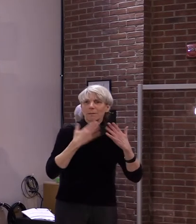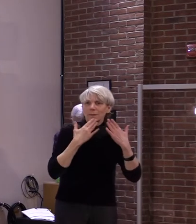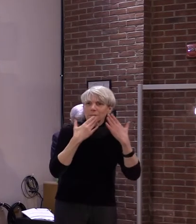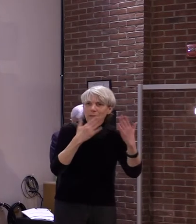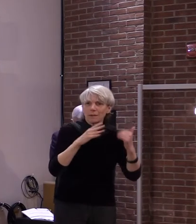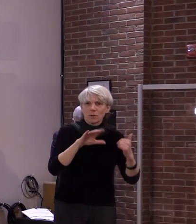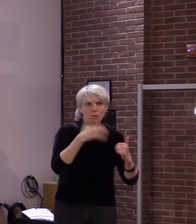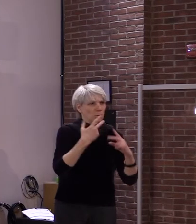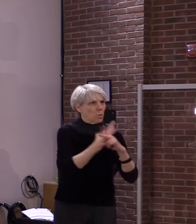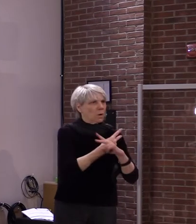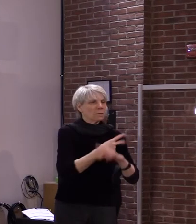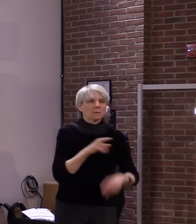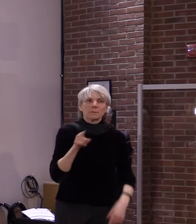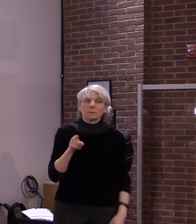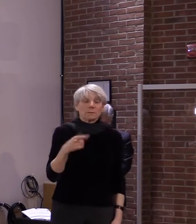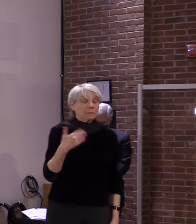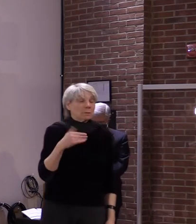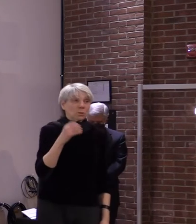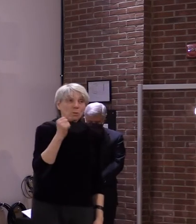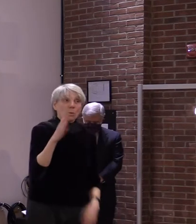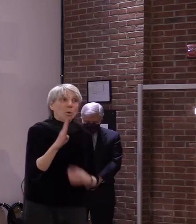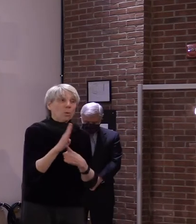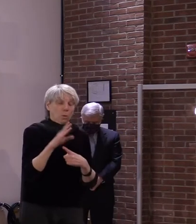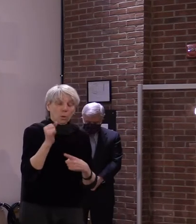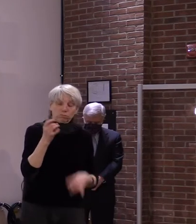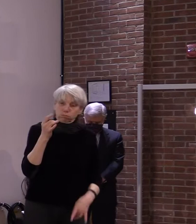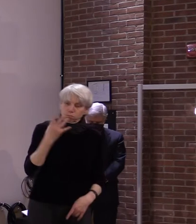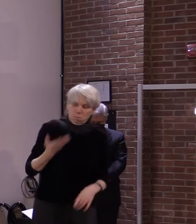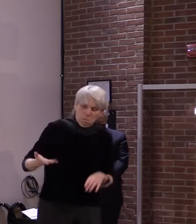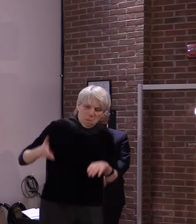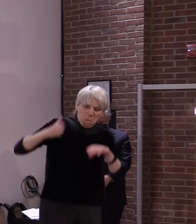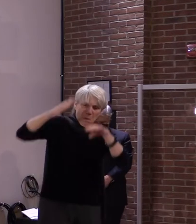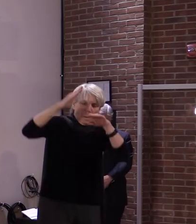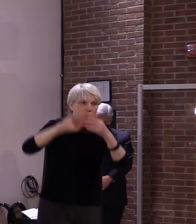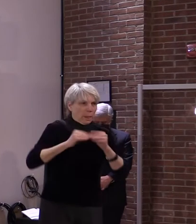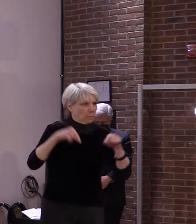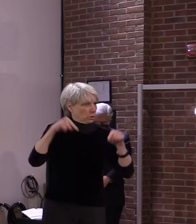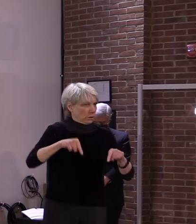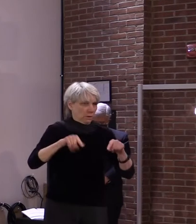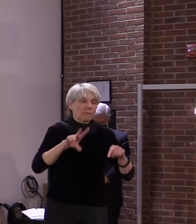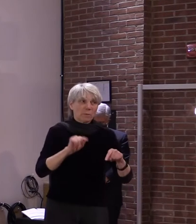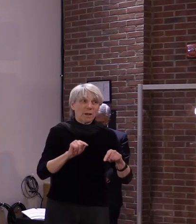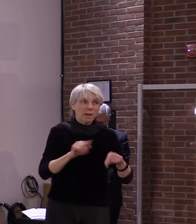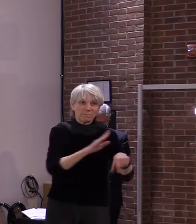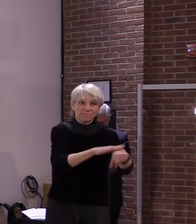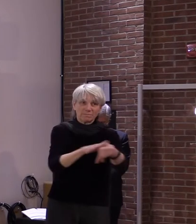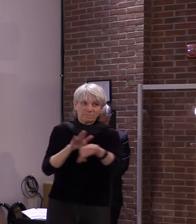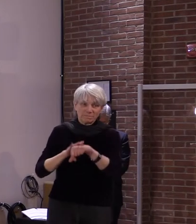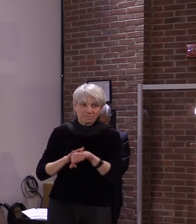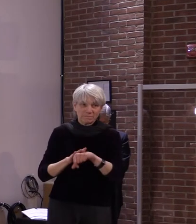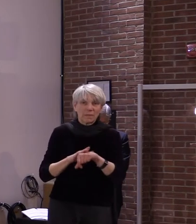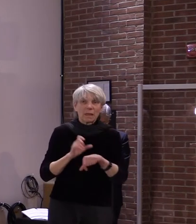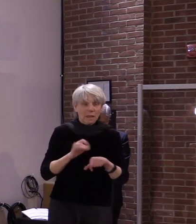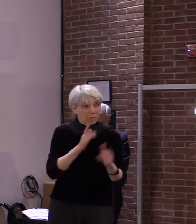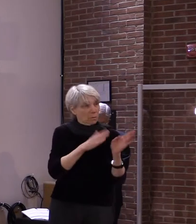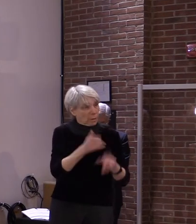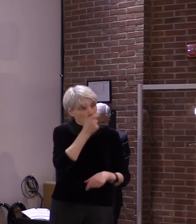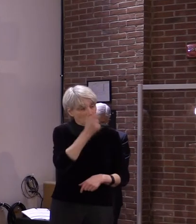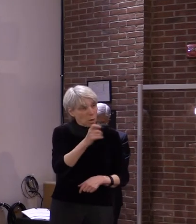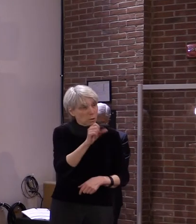vermont if we don't celebrate safely so if you're watching the super bowl please stick to your own